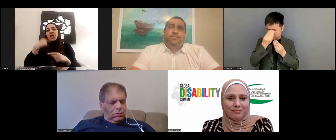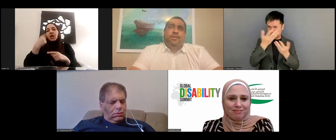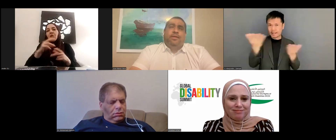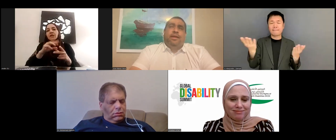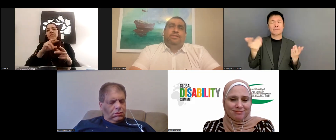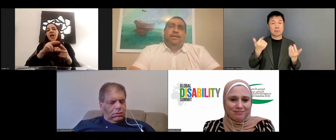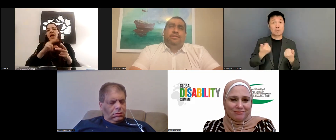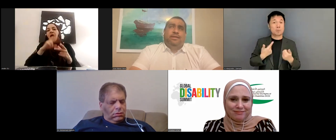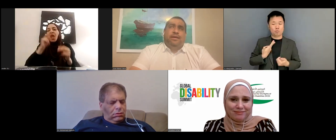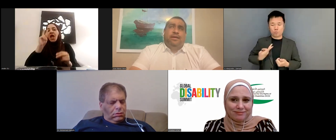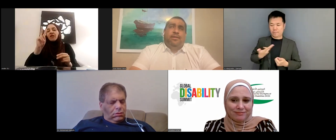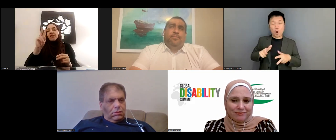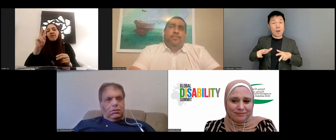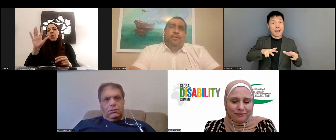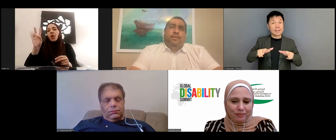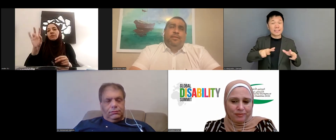message is that